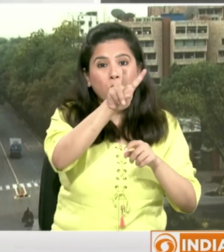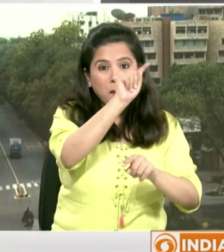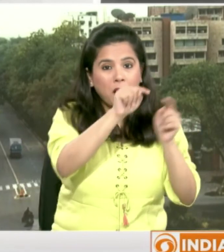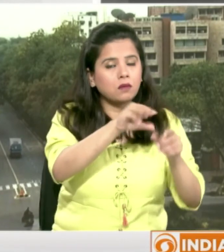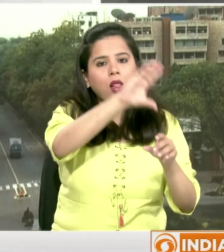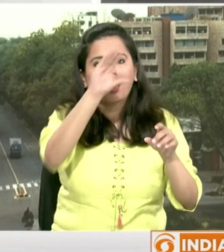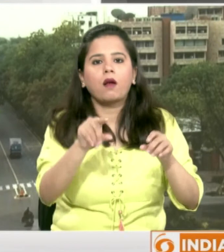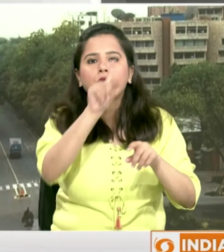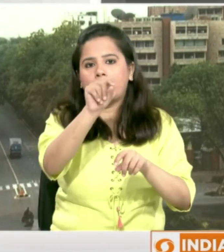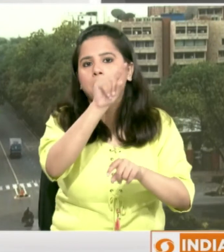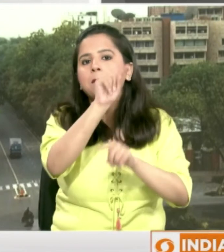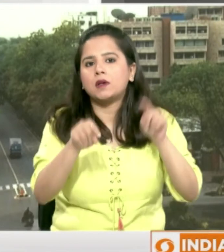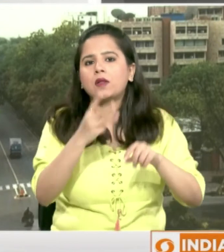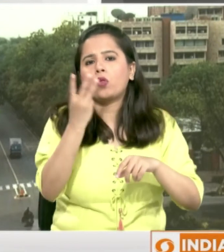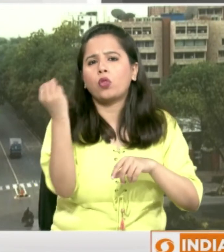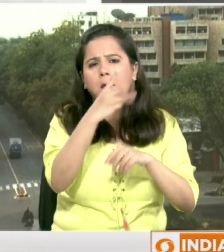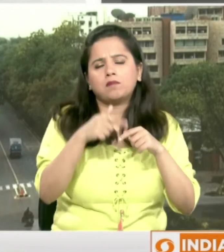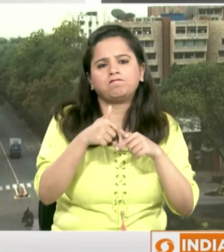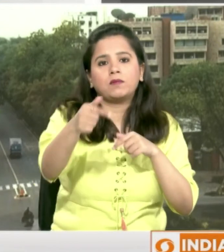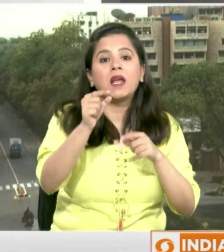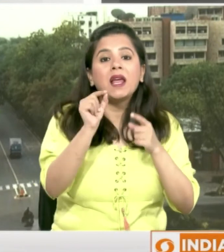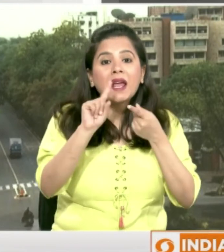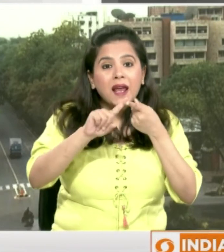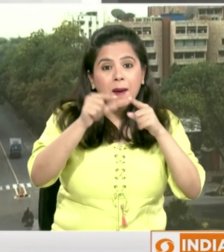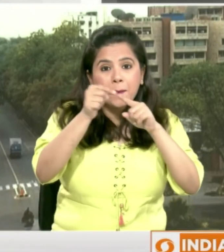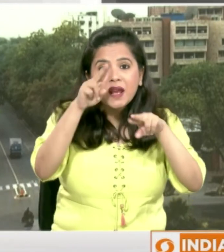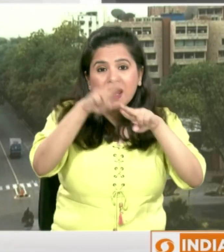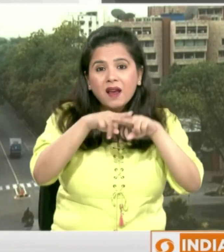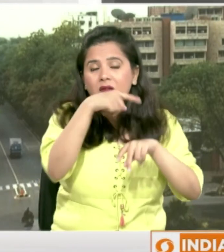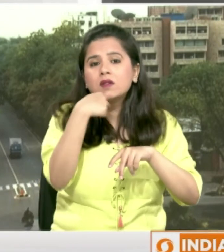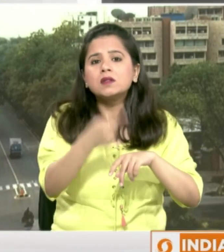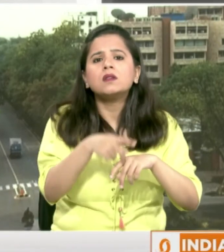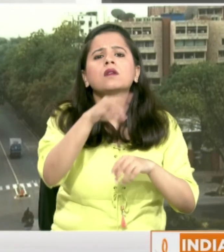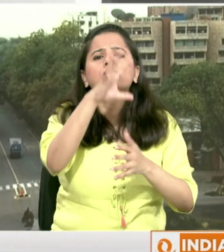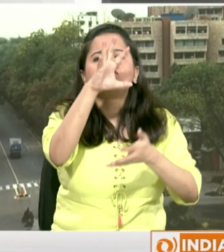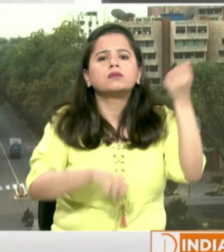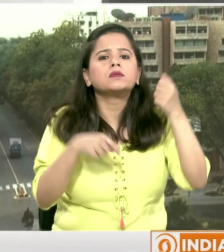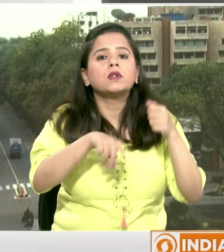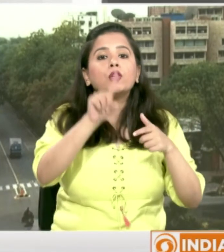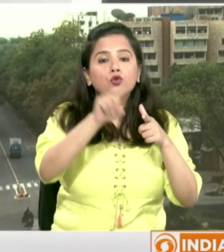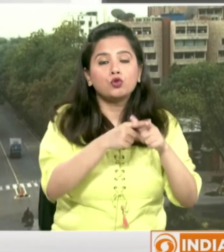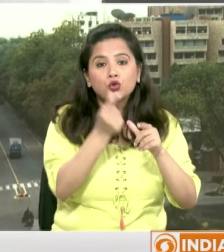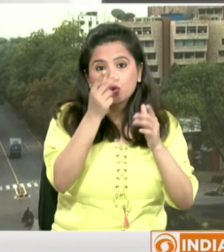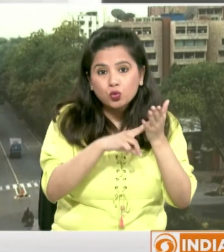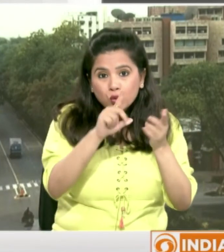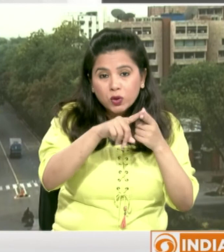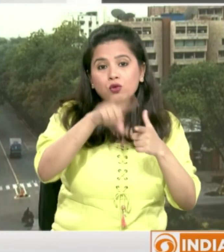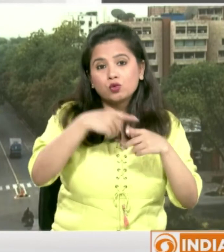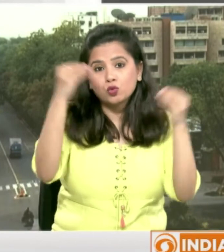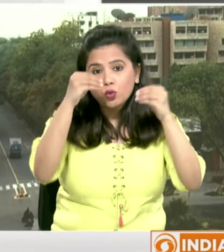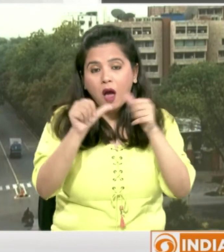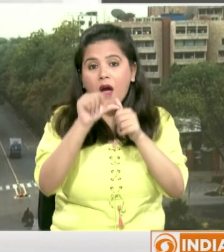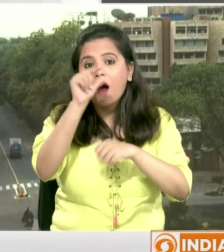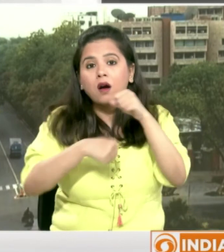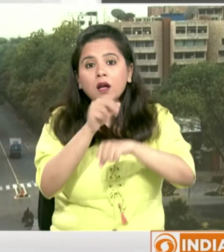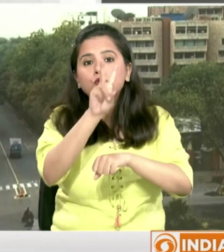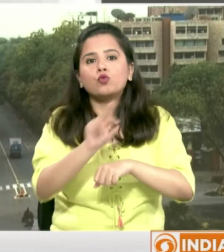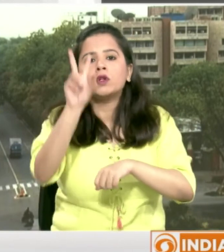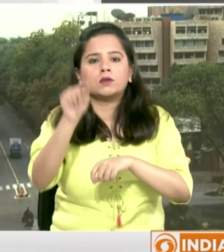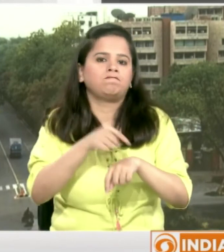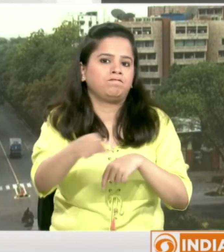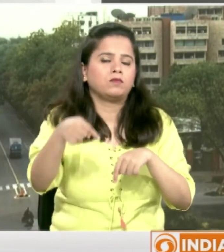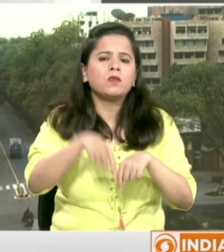10% for the next 3 months. The EPF cut will be applicable for the month of June, July and August this year. The move